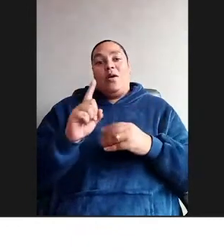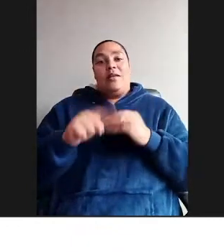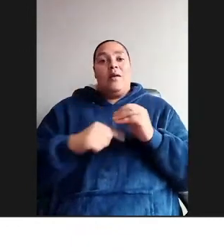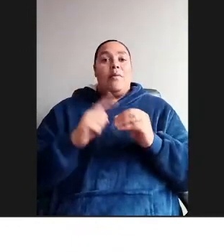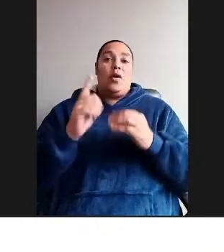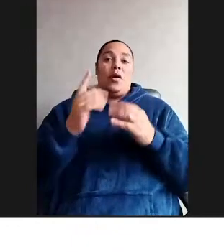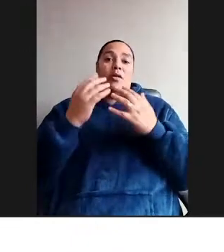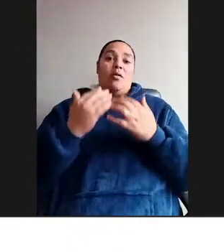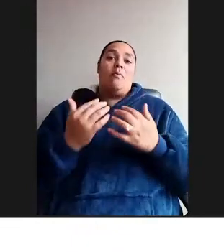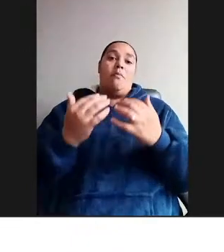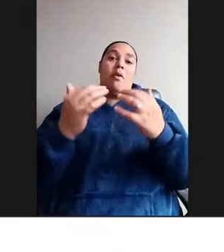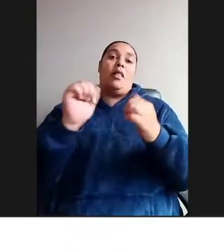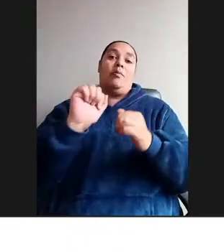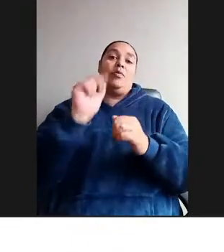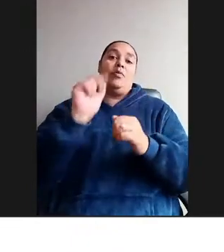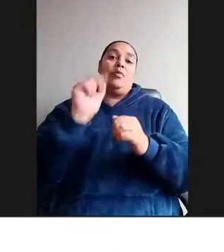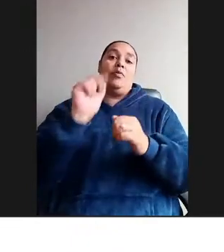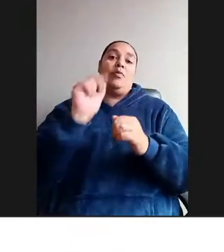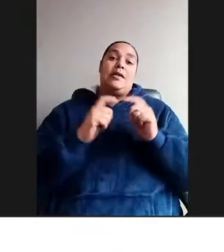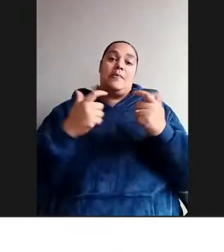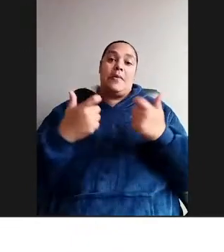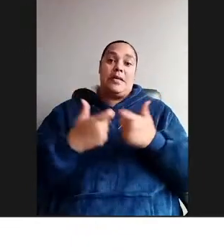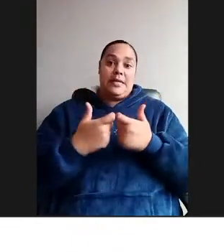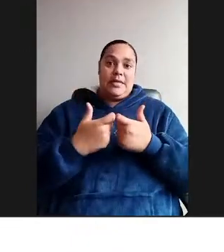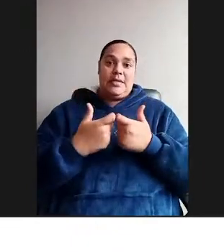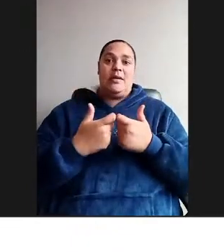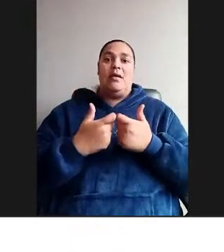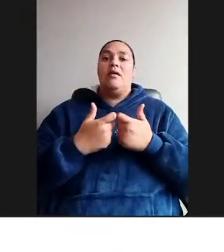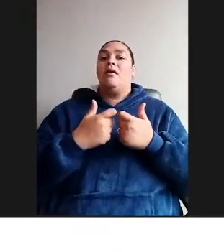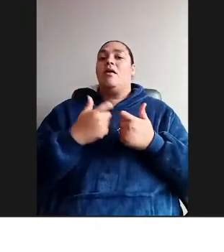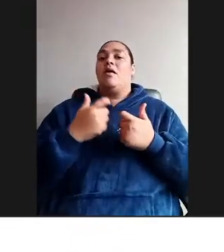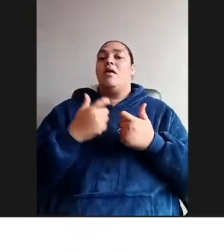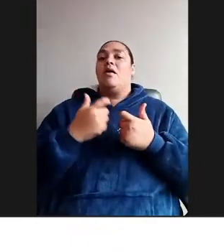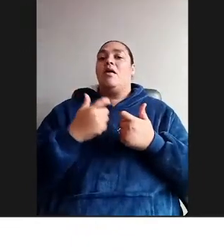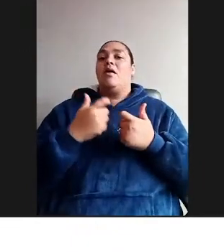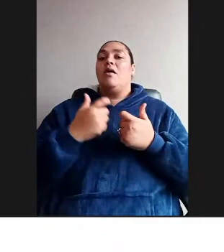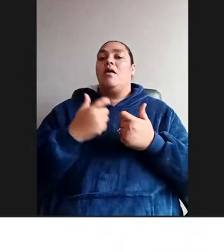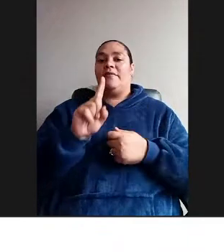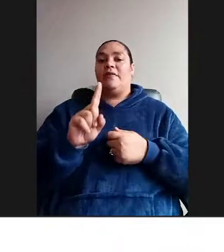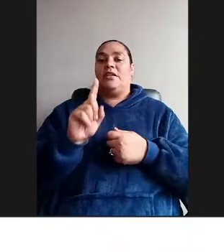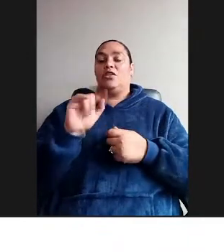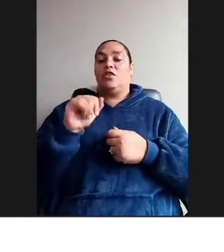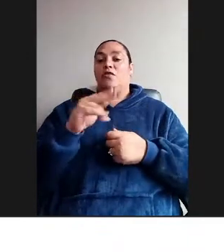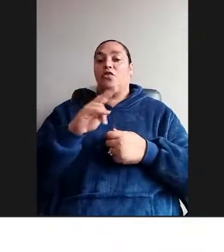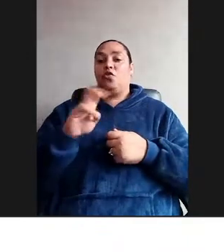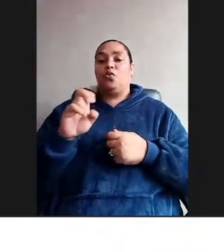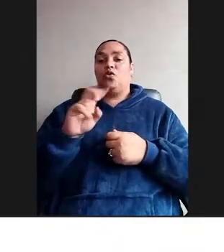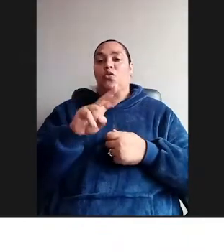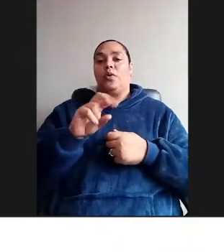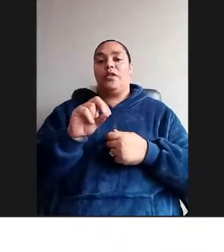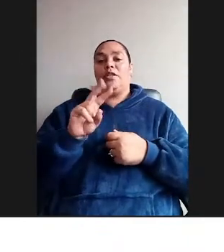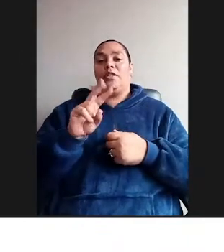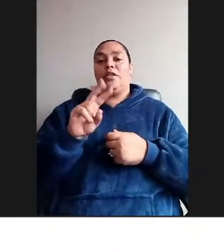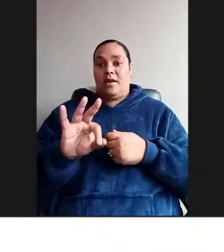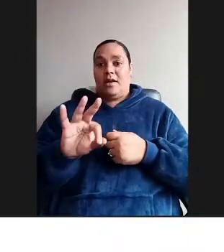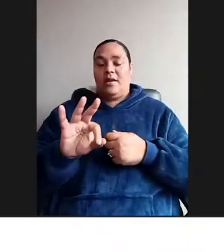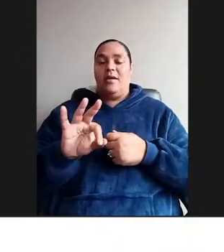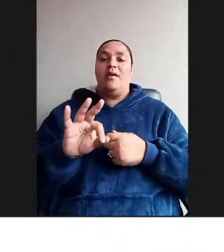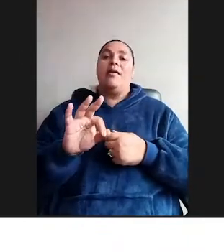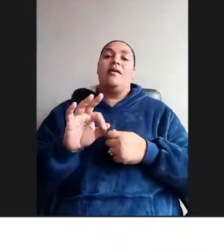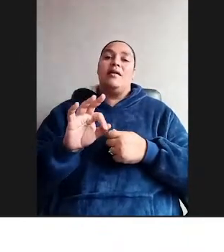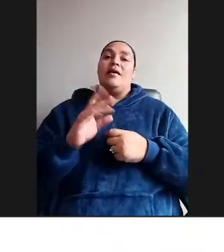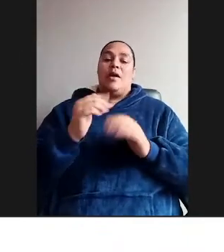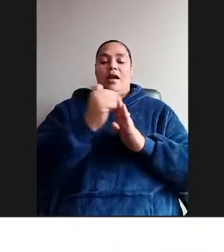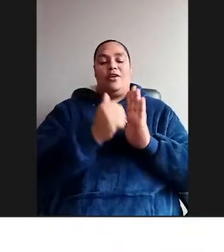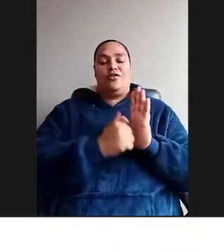Parliamentary Oversight Committee on Wednesday, the 21st of June 2023, as per the agenda,